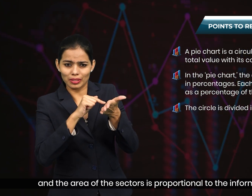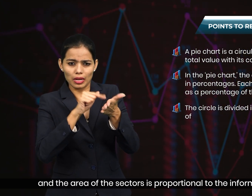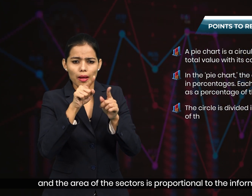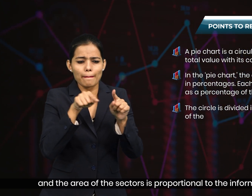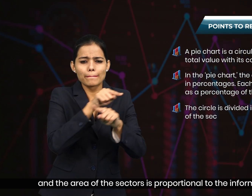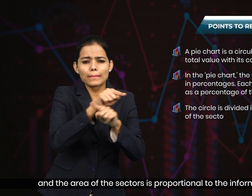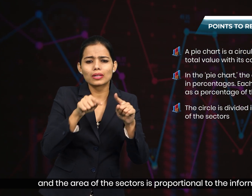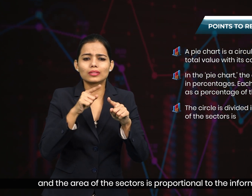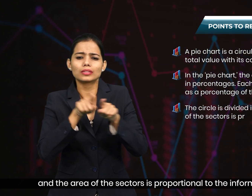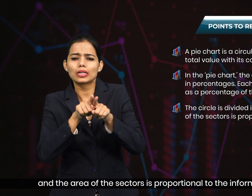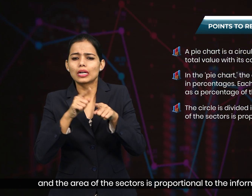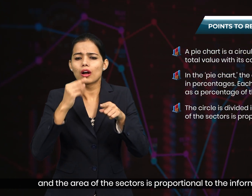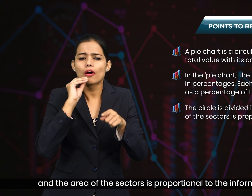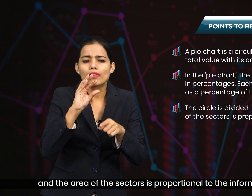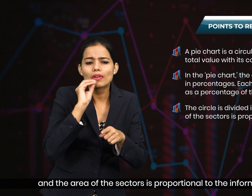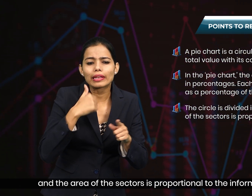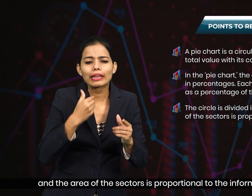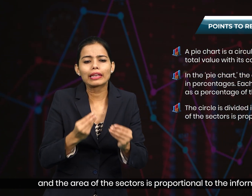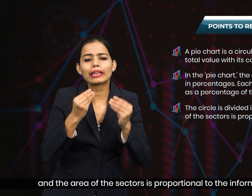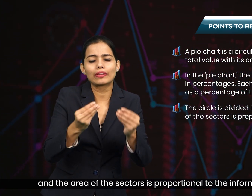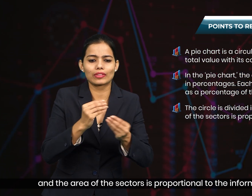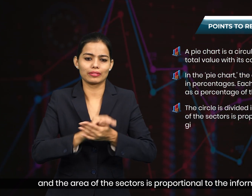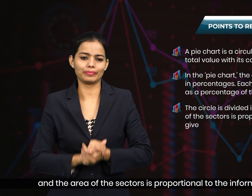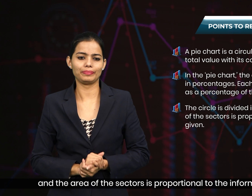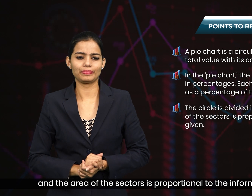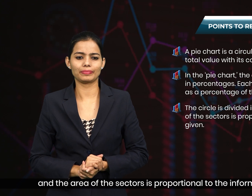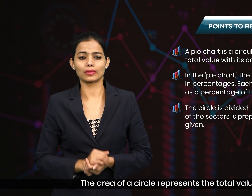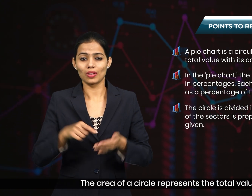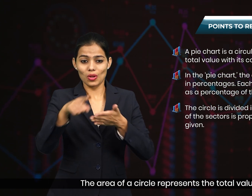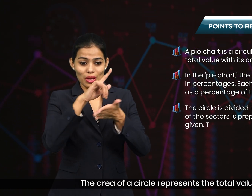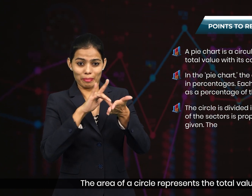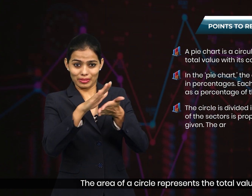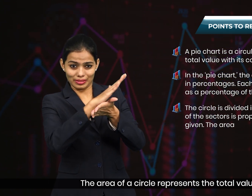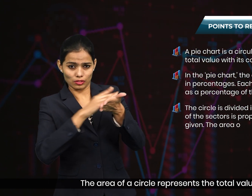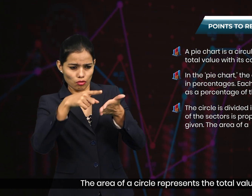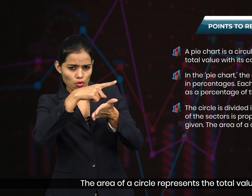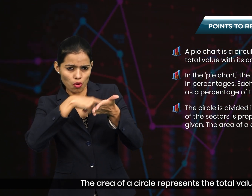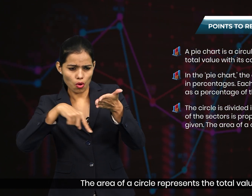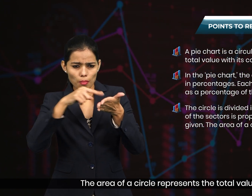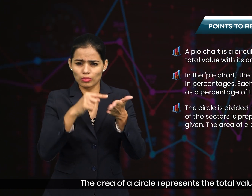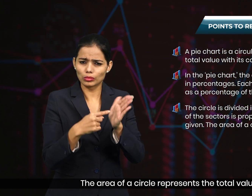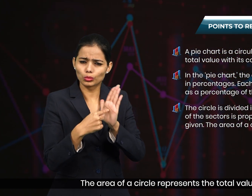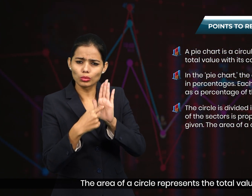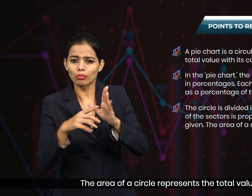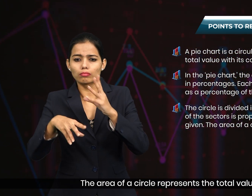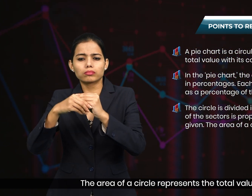area of these sectors is proportional to the information given. The area of a circle represents the total